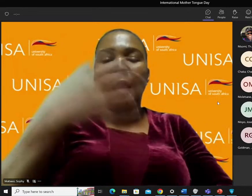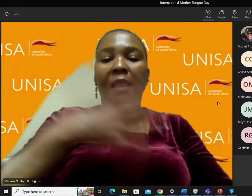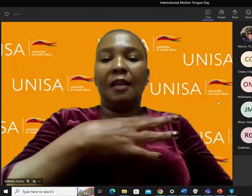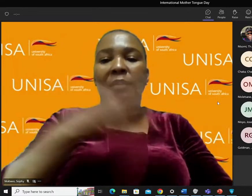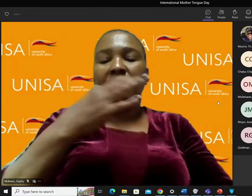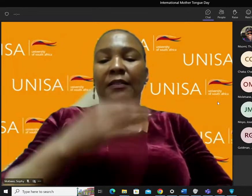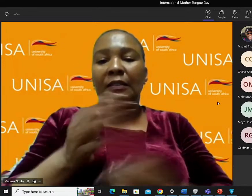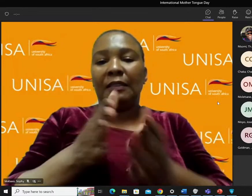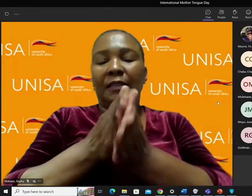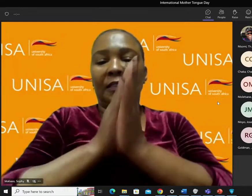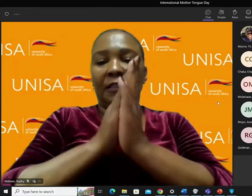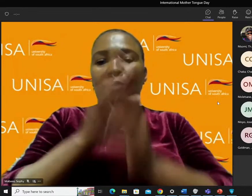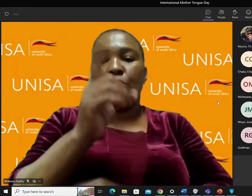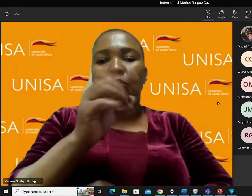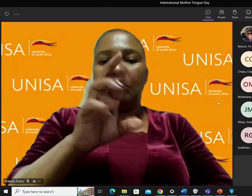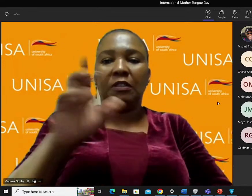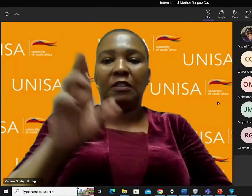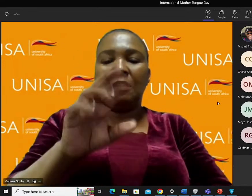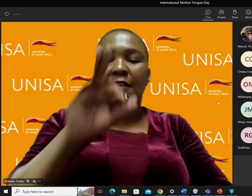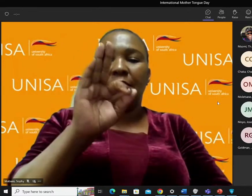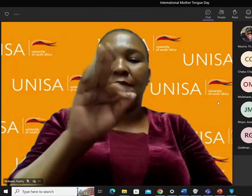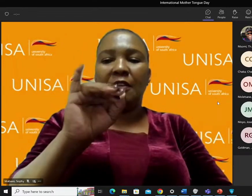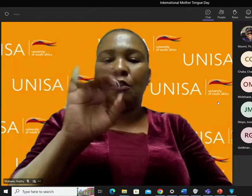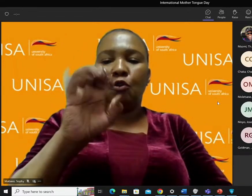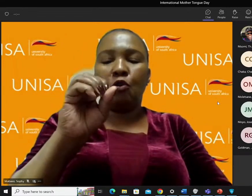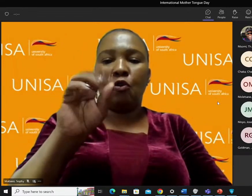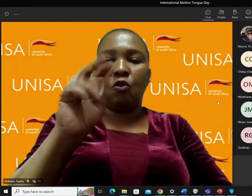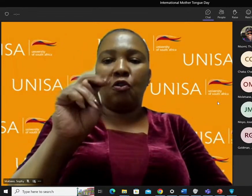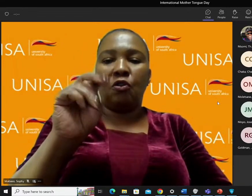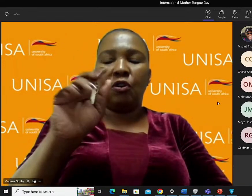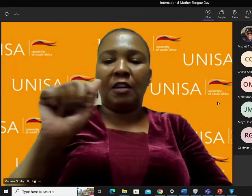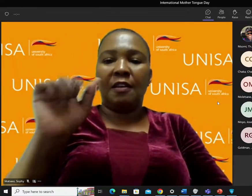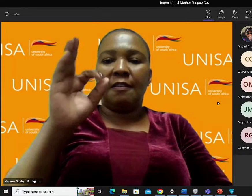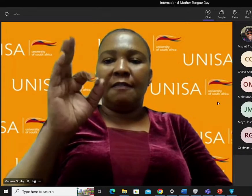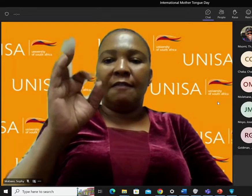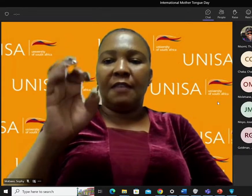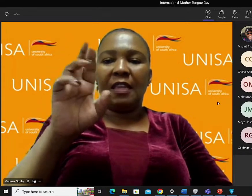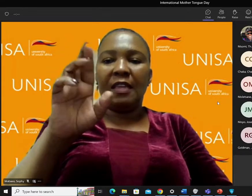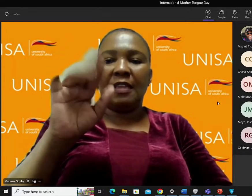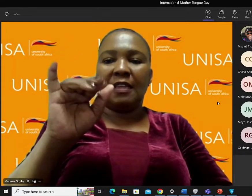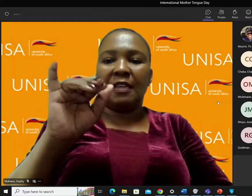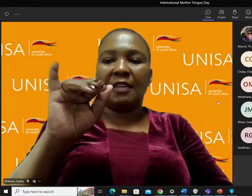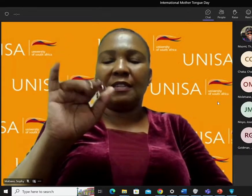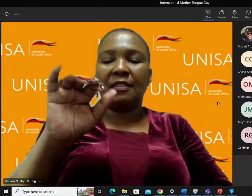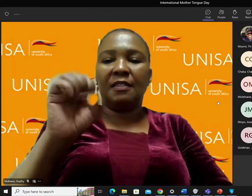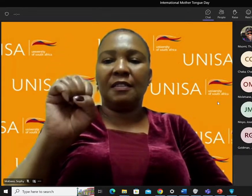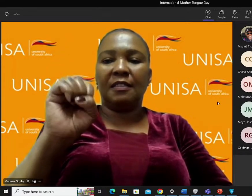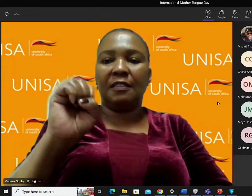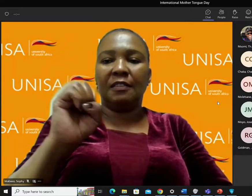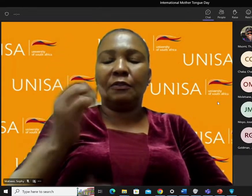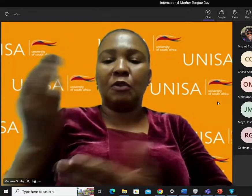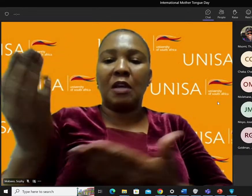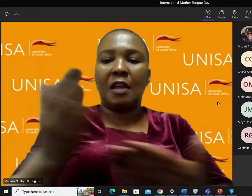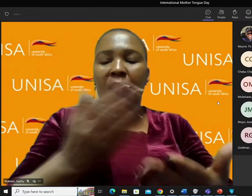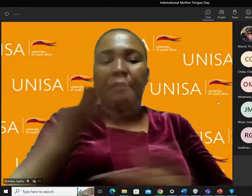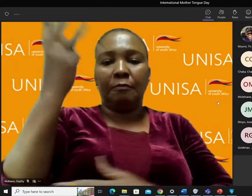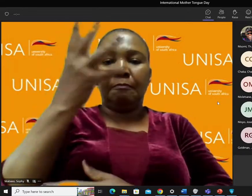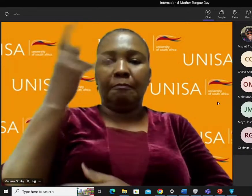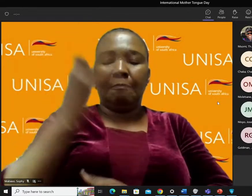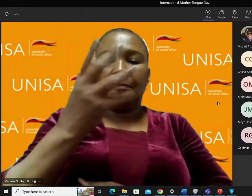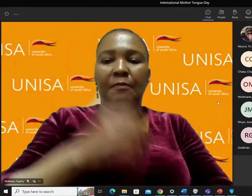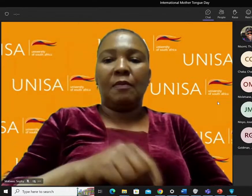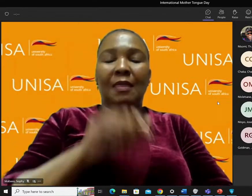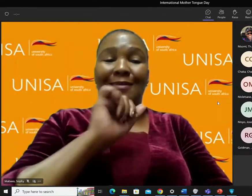ask Dr. Fiona Ferris to come and share her presentation, and also her presentation will